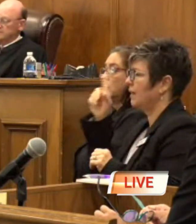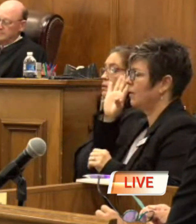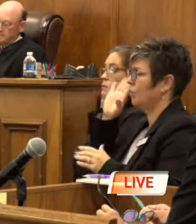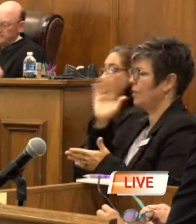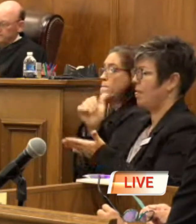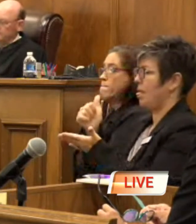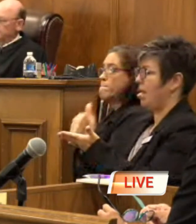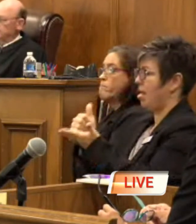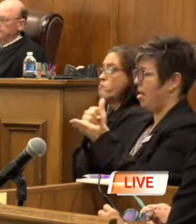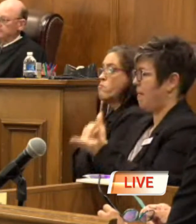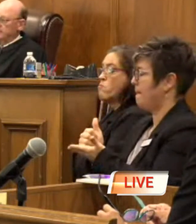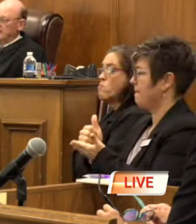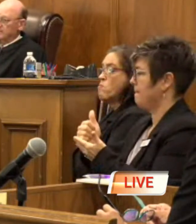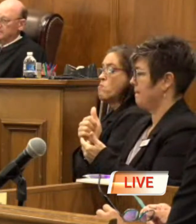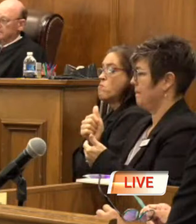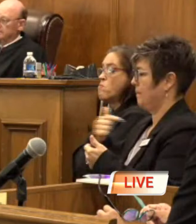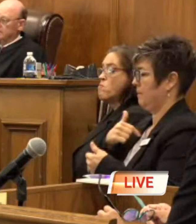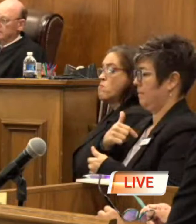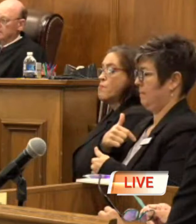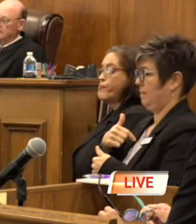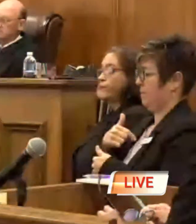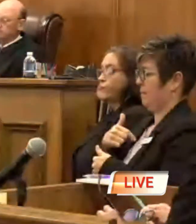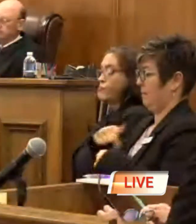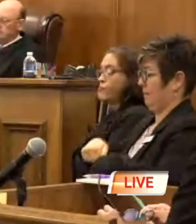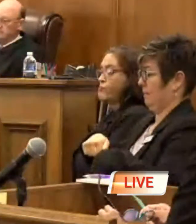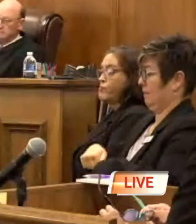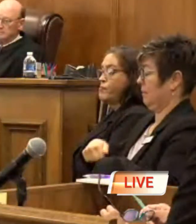her to be able to